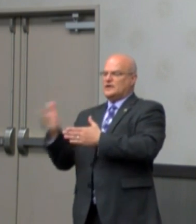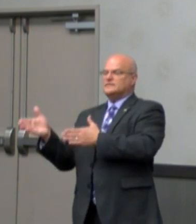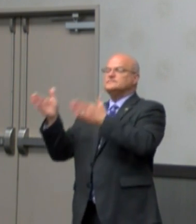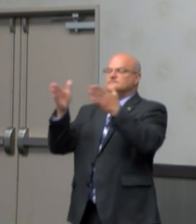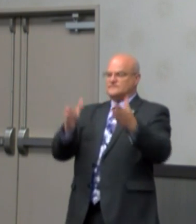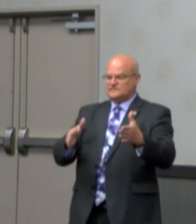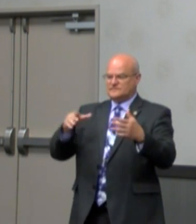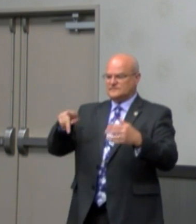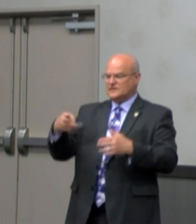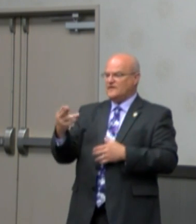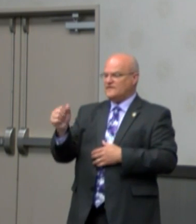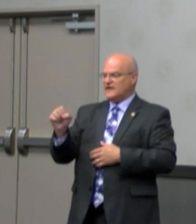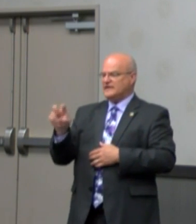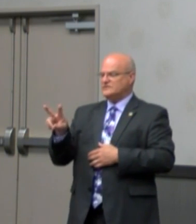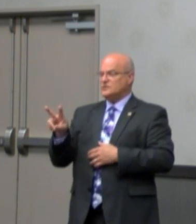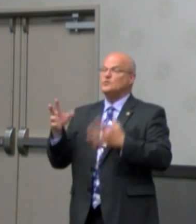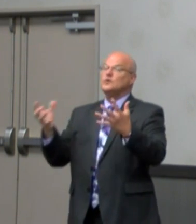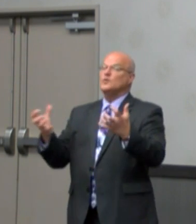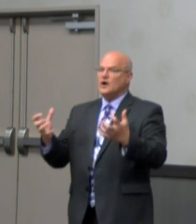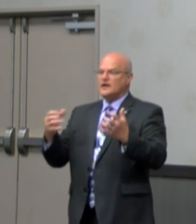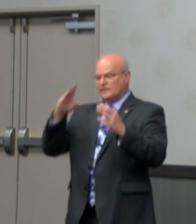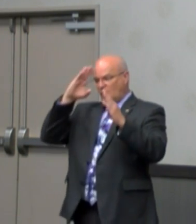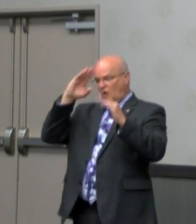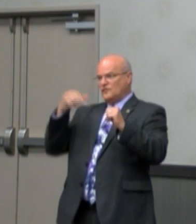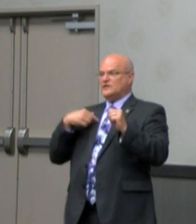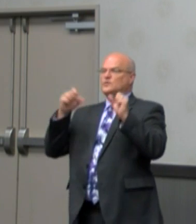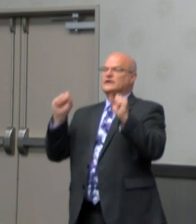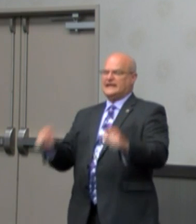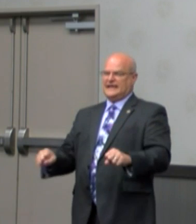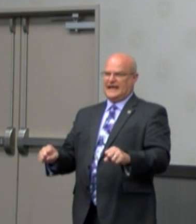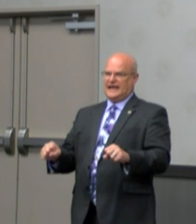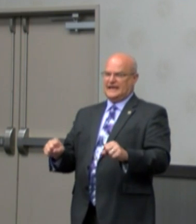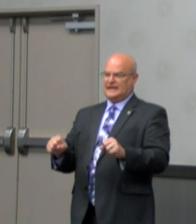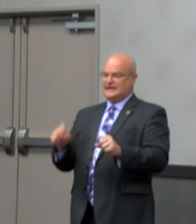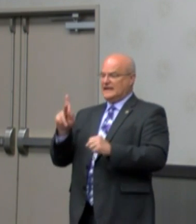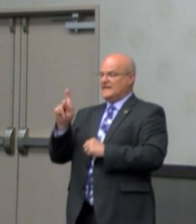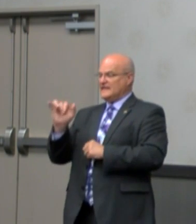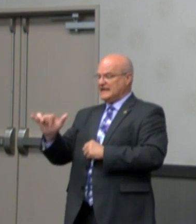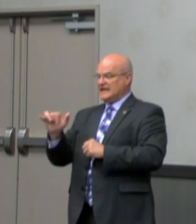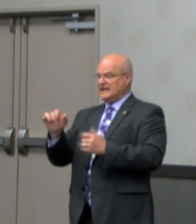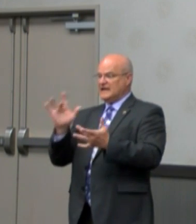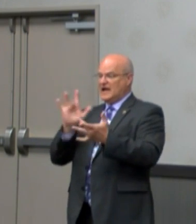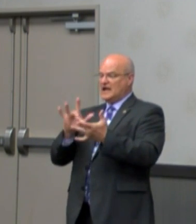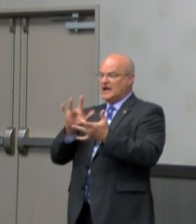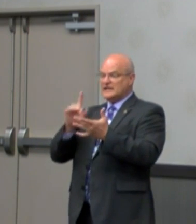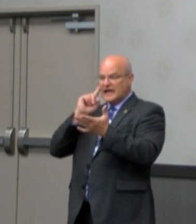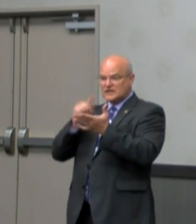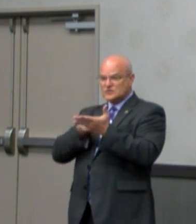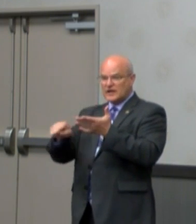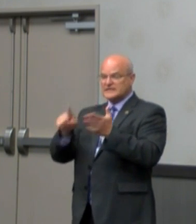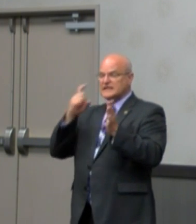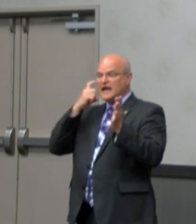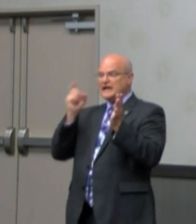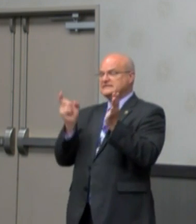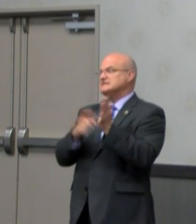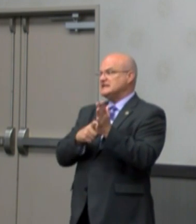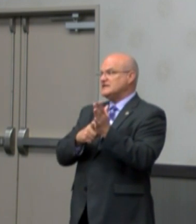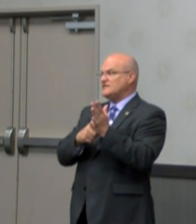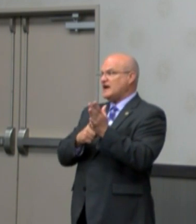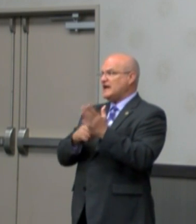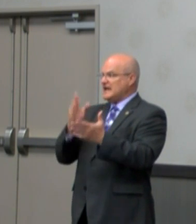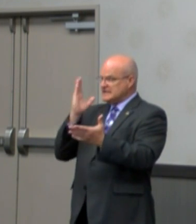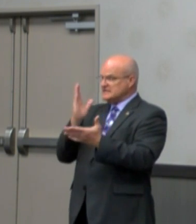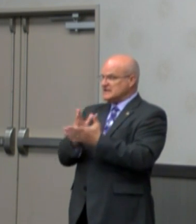phase 2. Hopeful that we'll be in a position. Is our contact tracing and being able to identify and